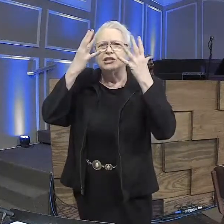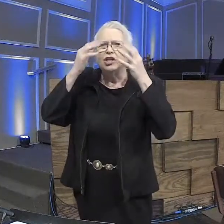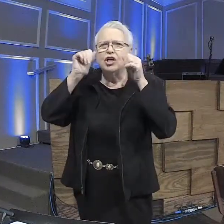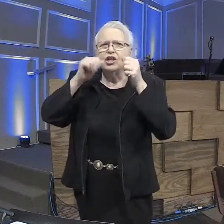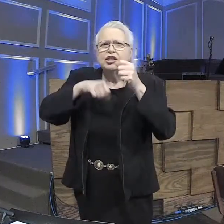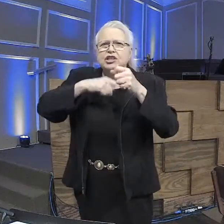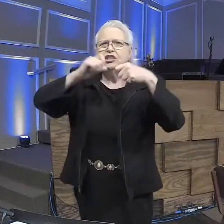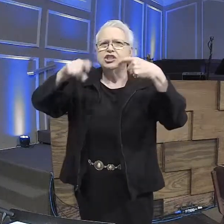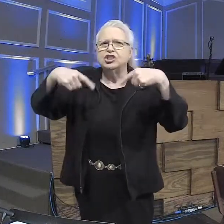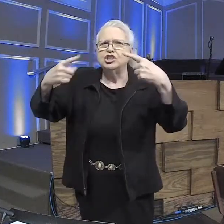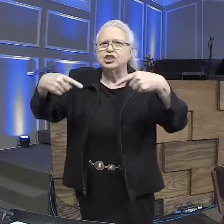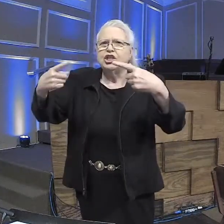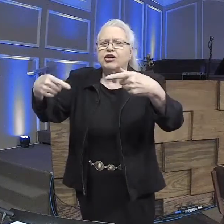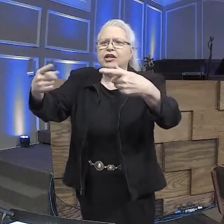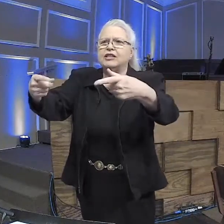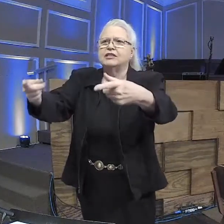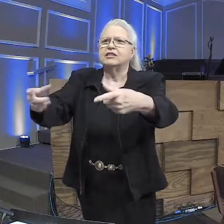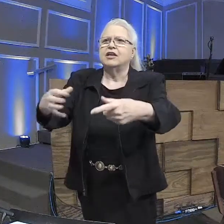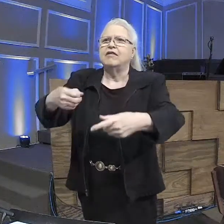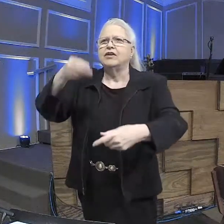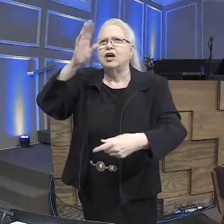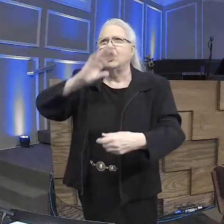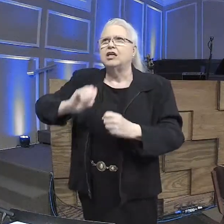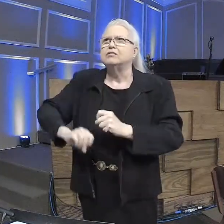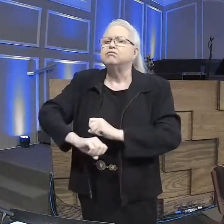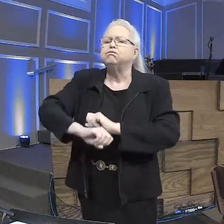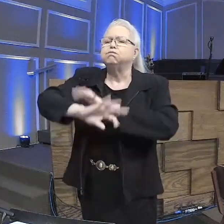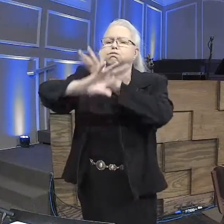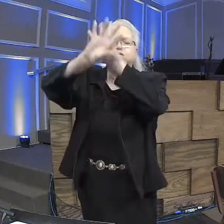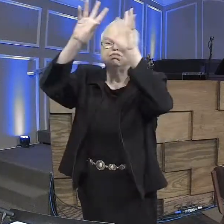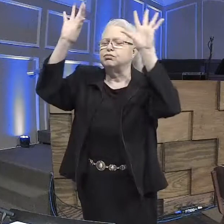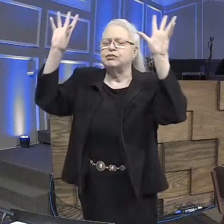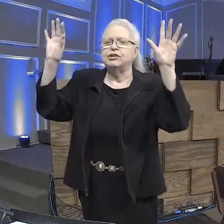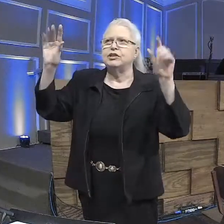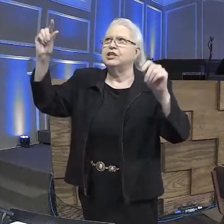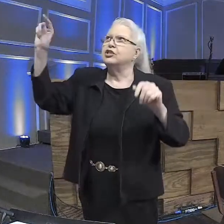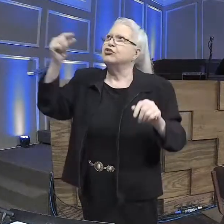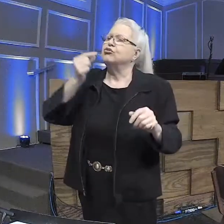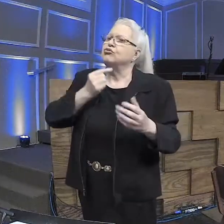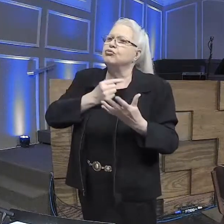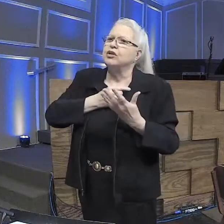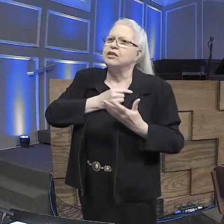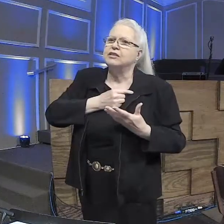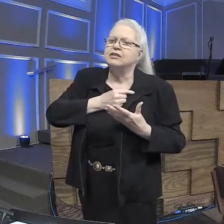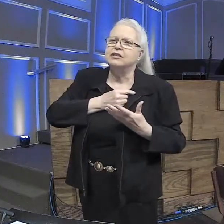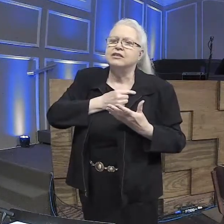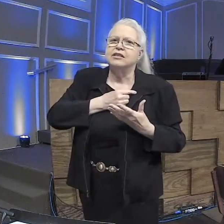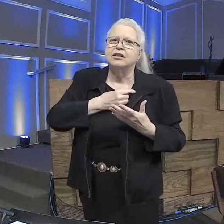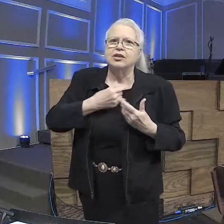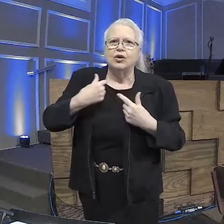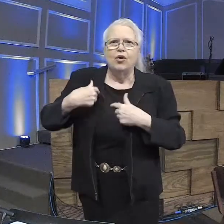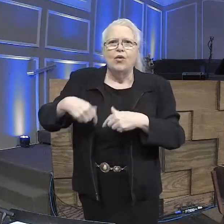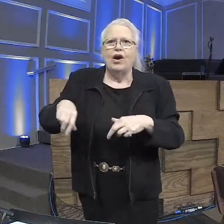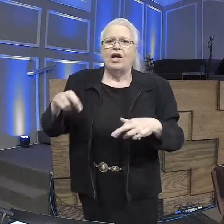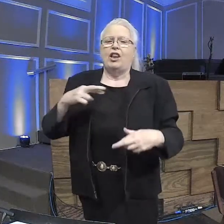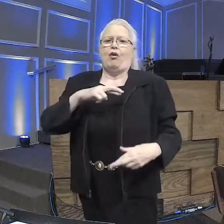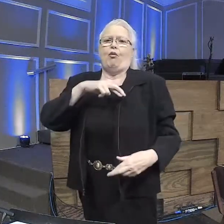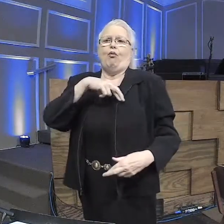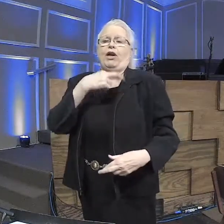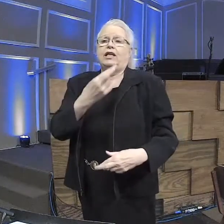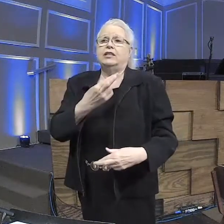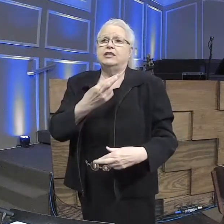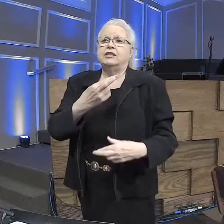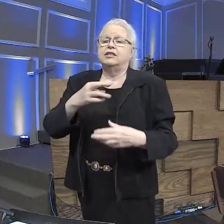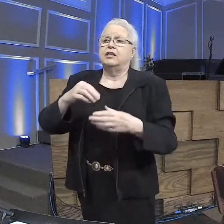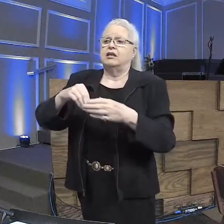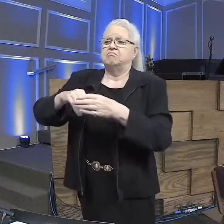grace." And so here's what I'm suggesting. While religion may be on its way out, the gospel of the Lord Jesus